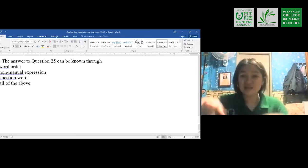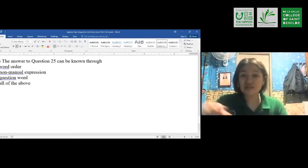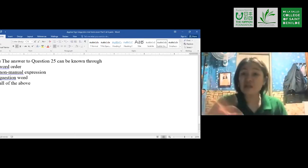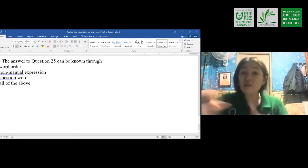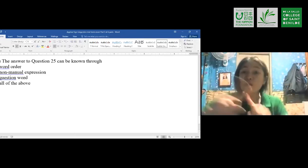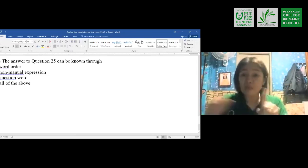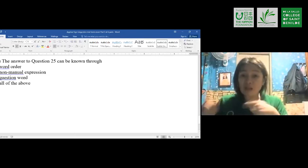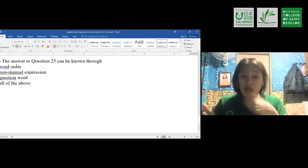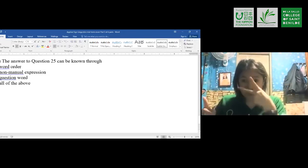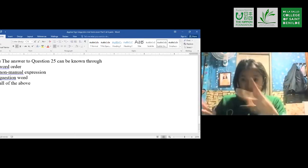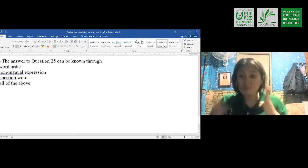Uh,